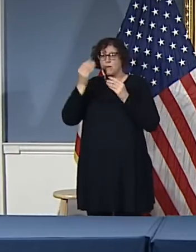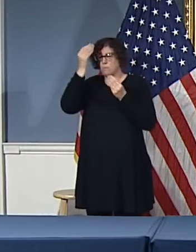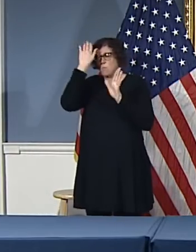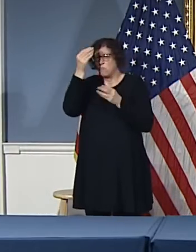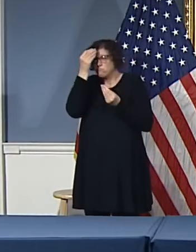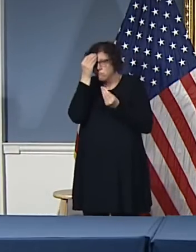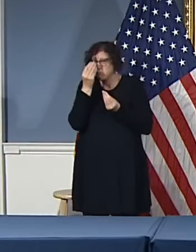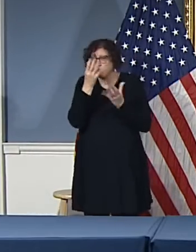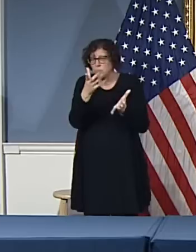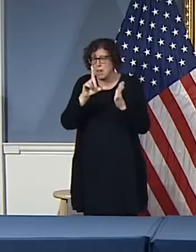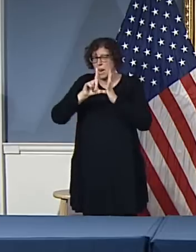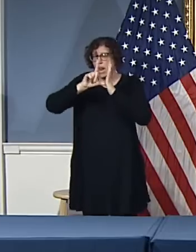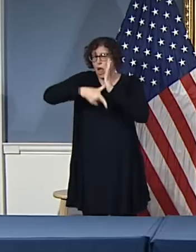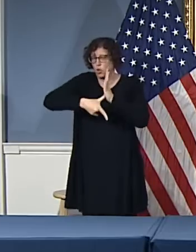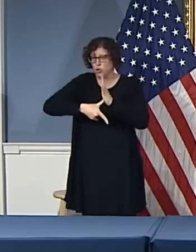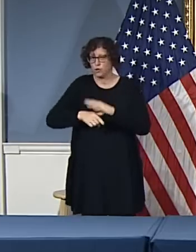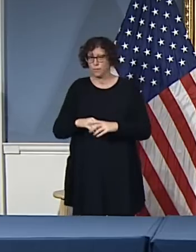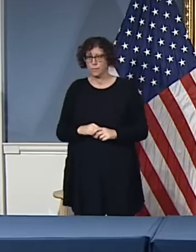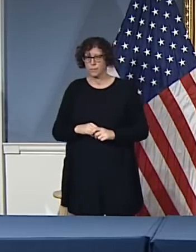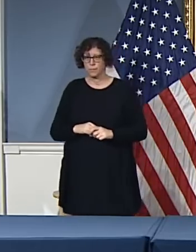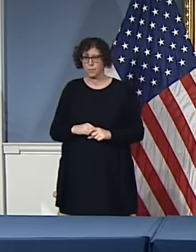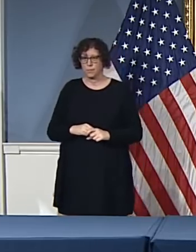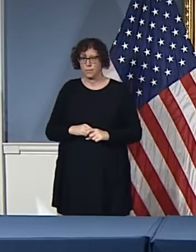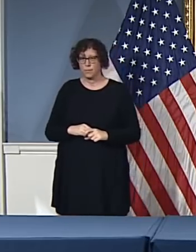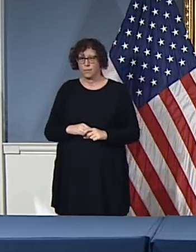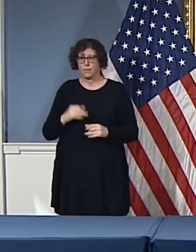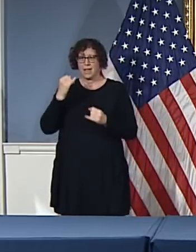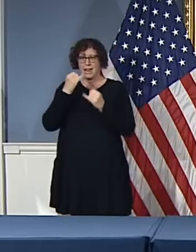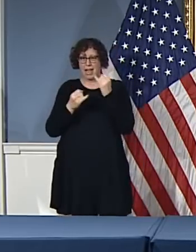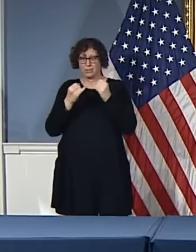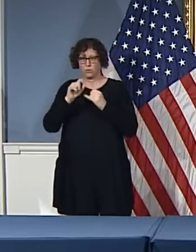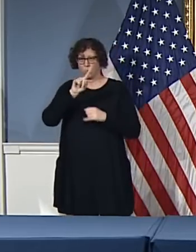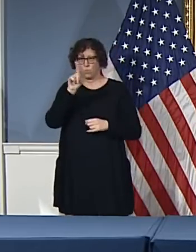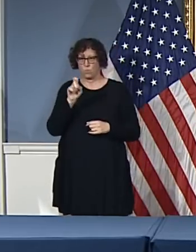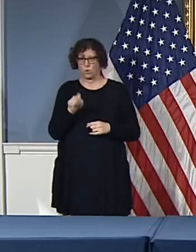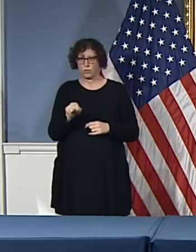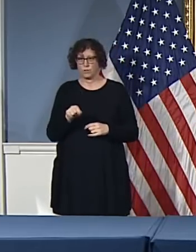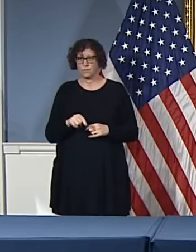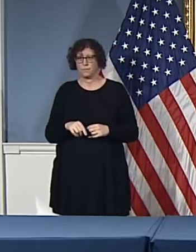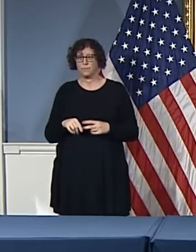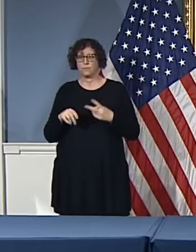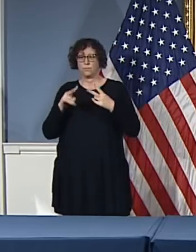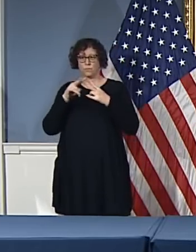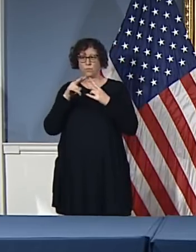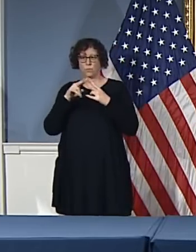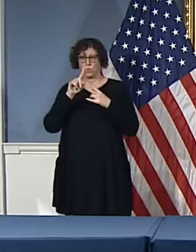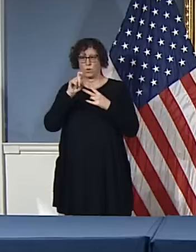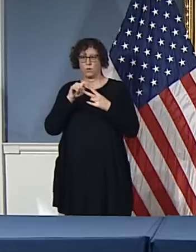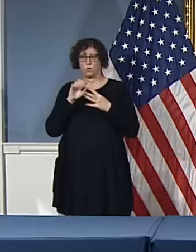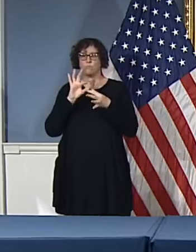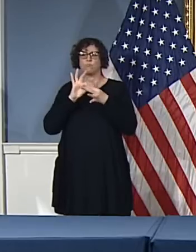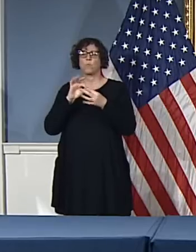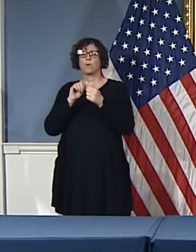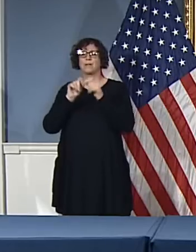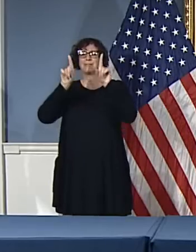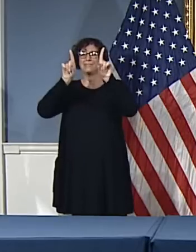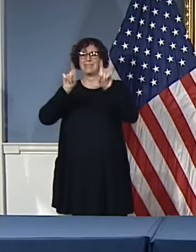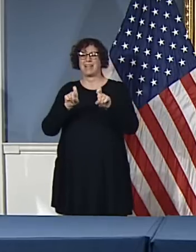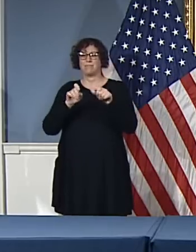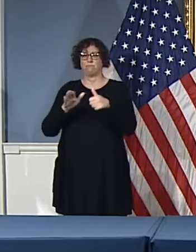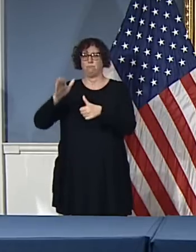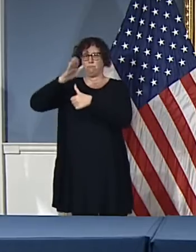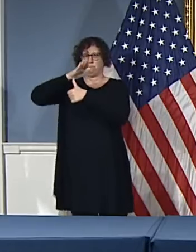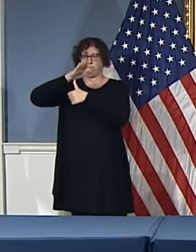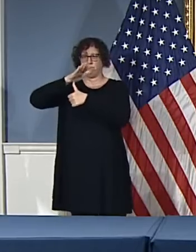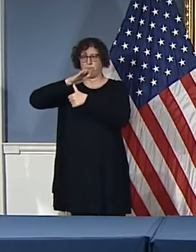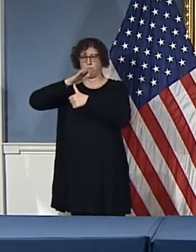Hey, Mr. Mayor. I wanted to ask 2 questions about the testing priority. One of